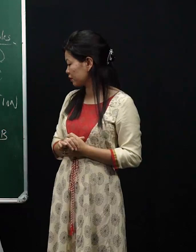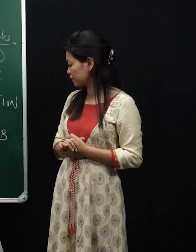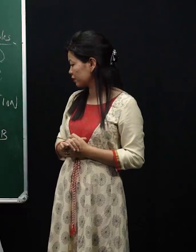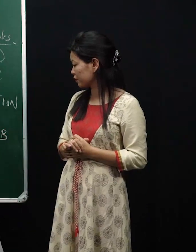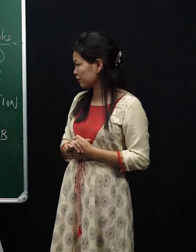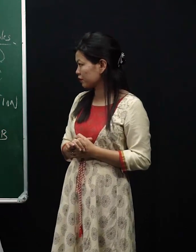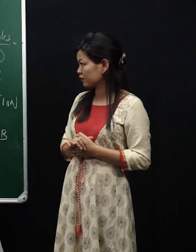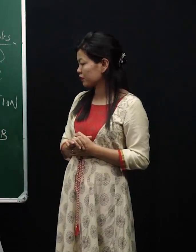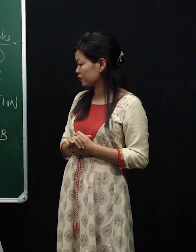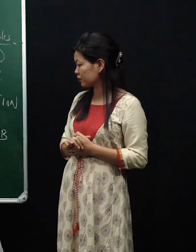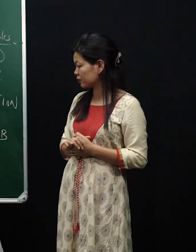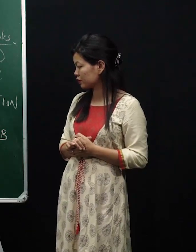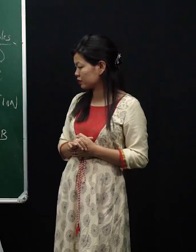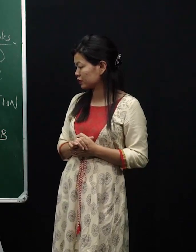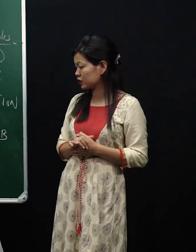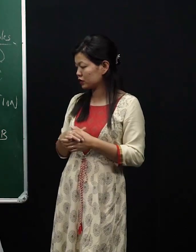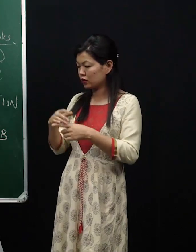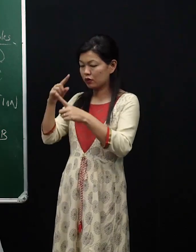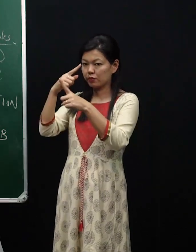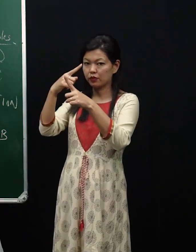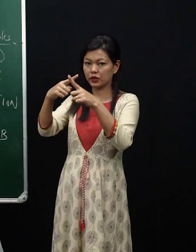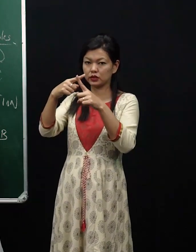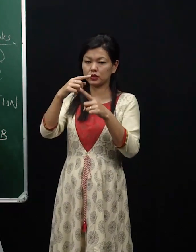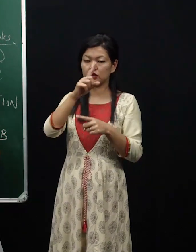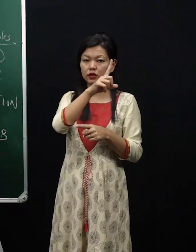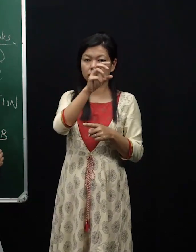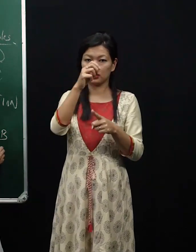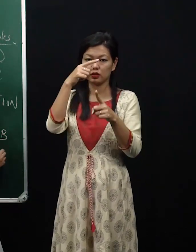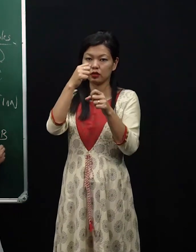Then altogether I'm going to get 10 to 10,